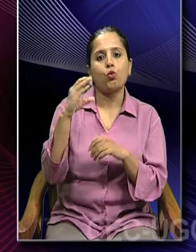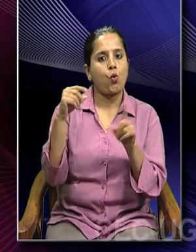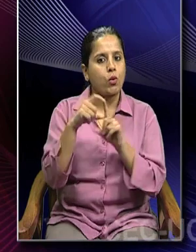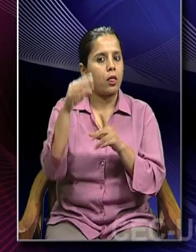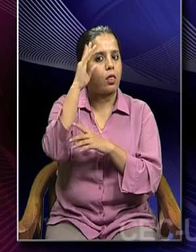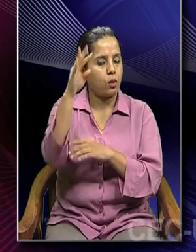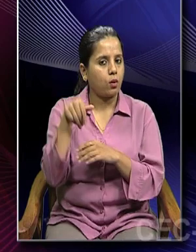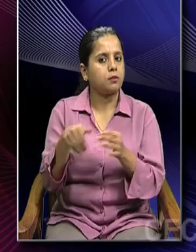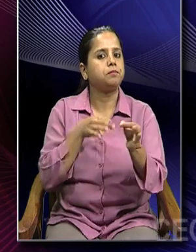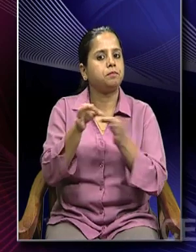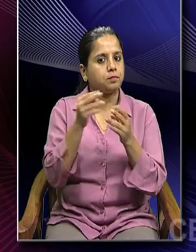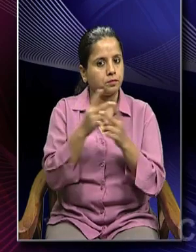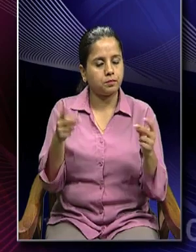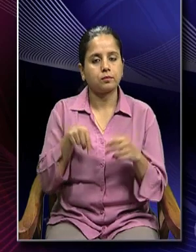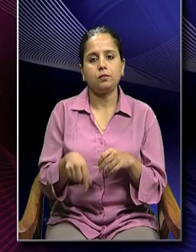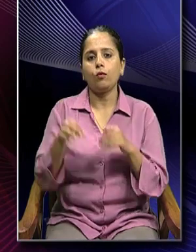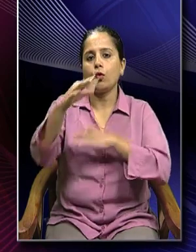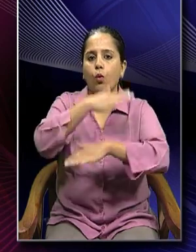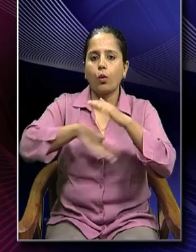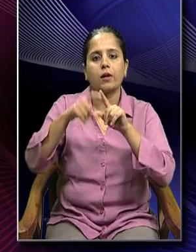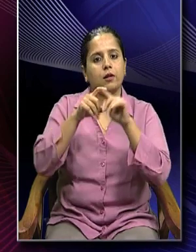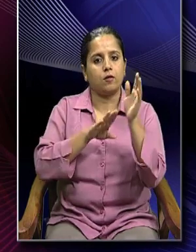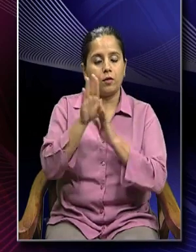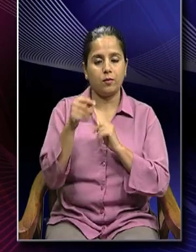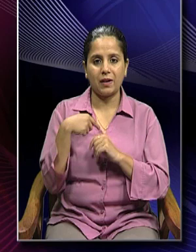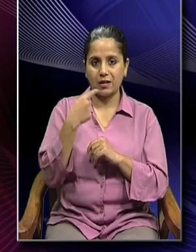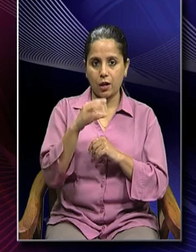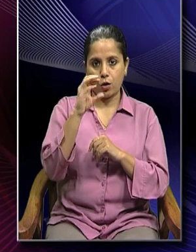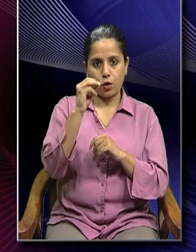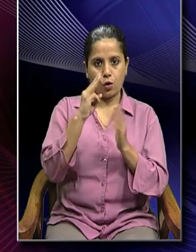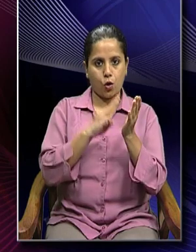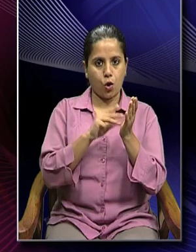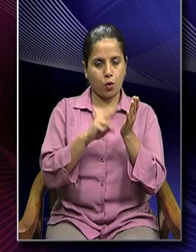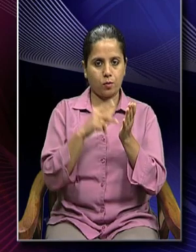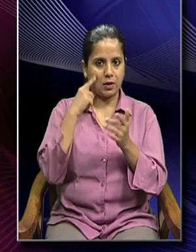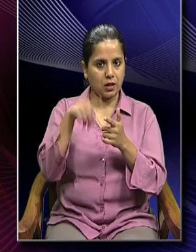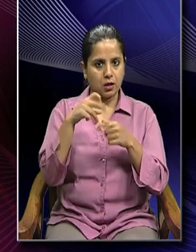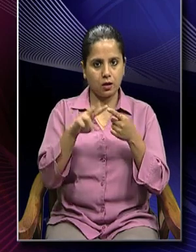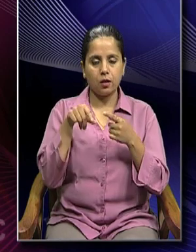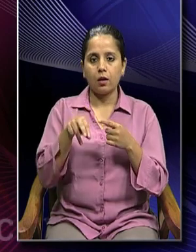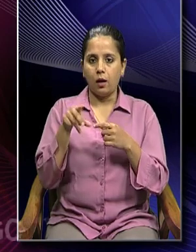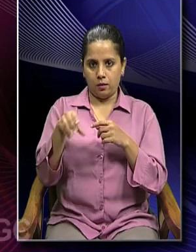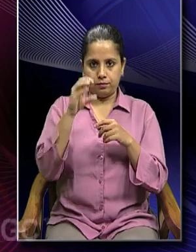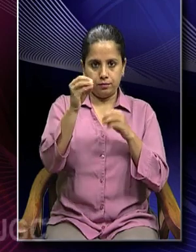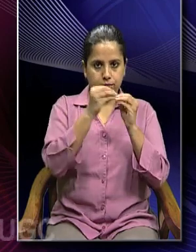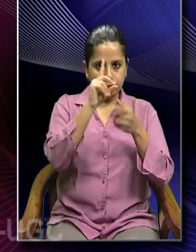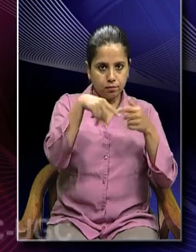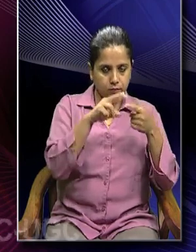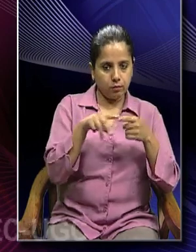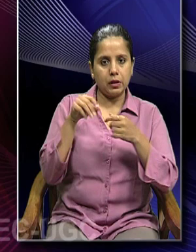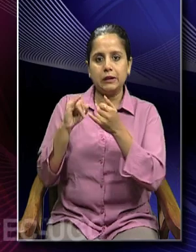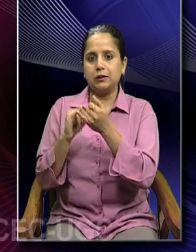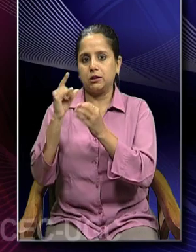of organizational development. When we say omnijective, it actually combines the objectivity and subjectivity